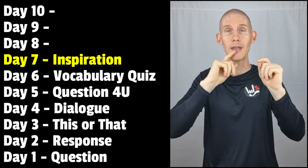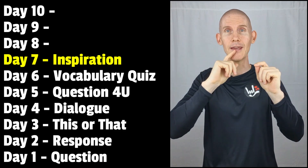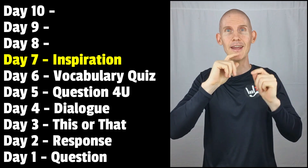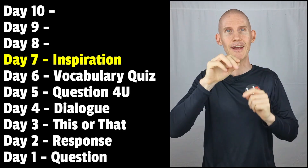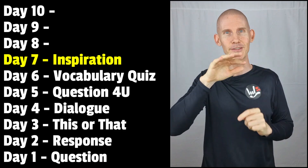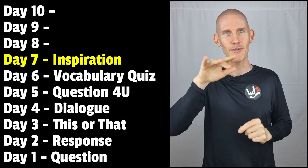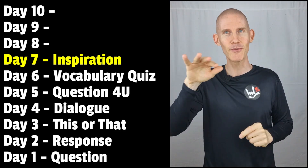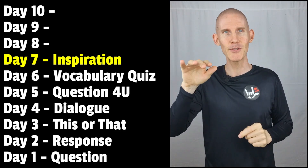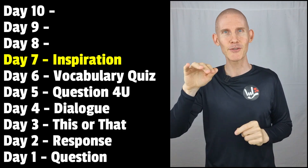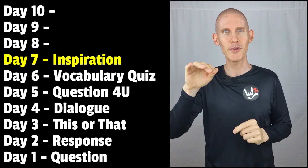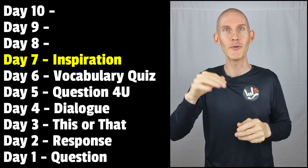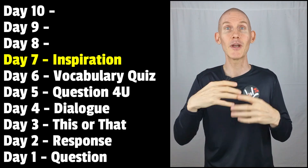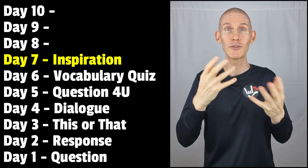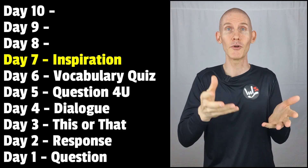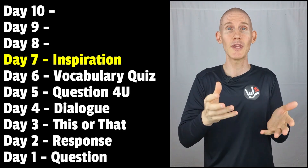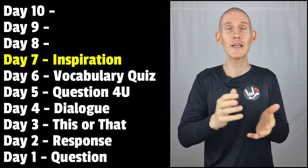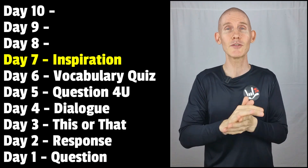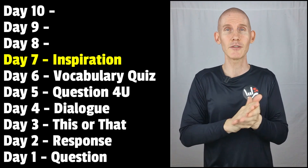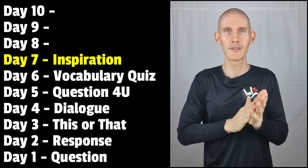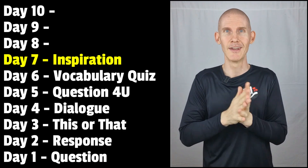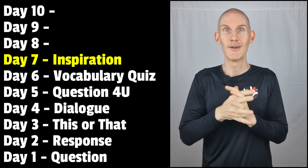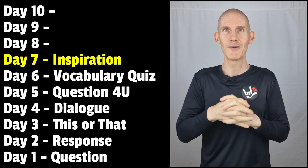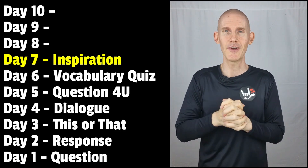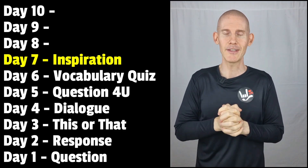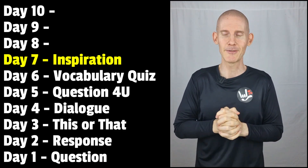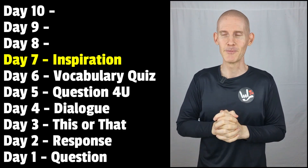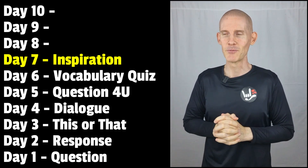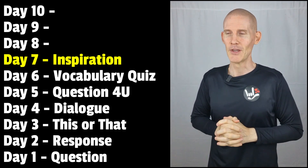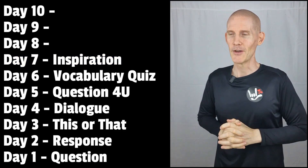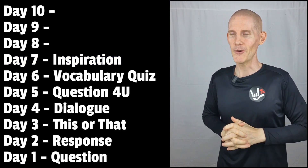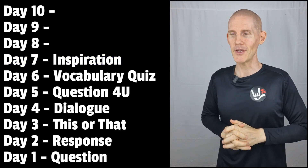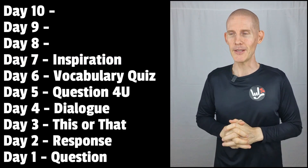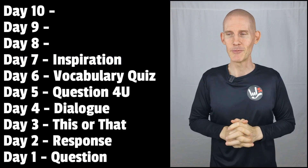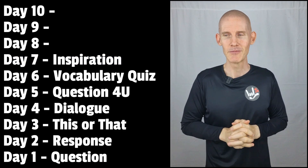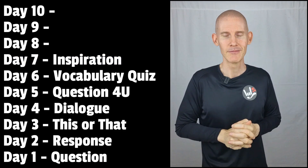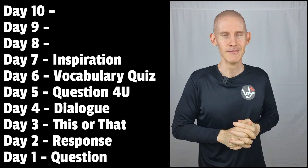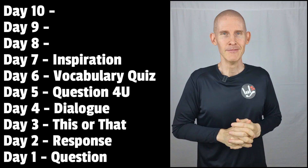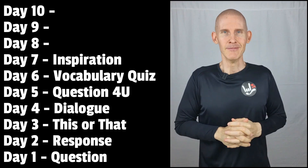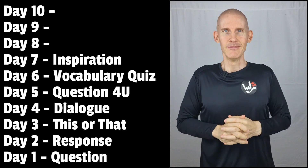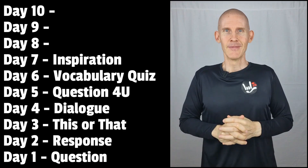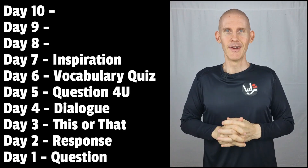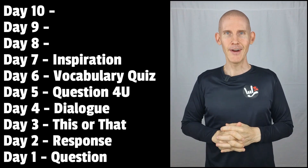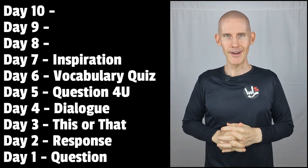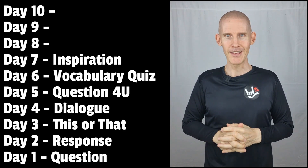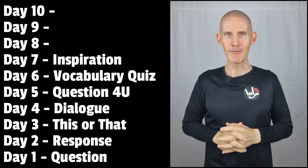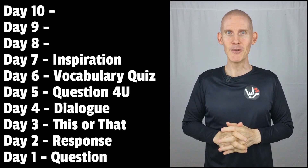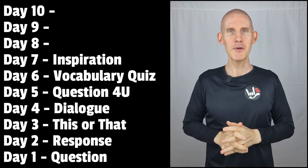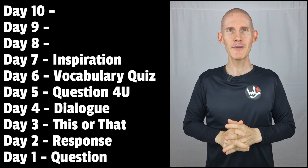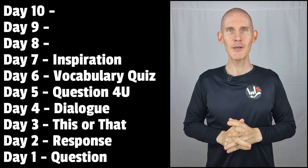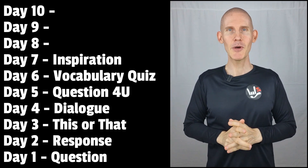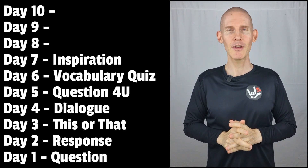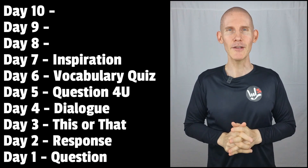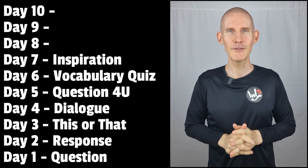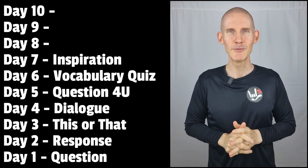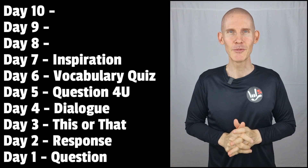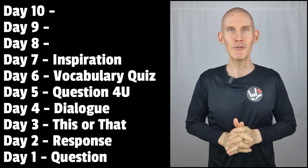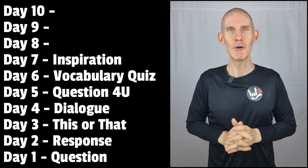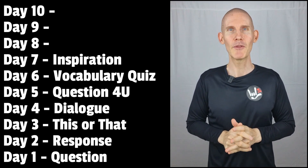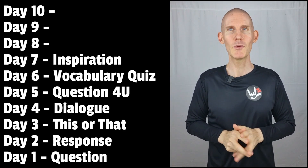head as I fingerspell when I show you the answers. Right. Okay. If you know anything about us, you know that we